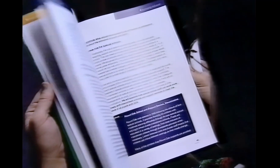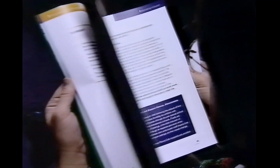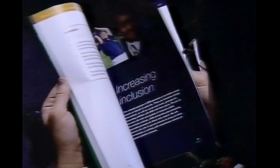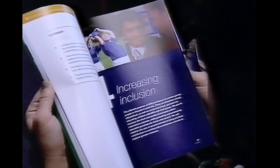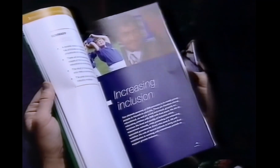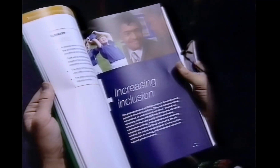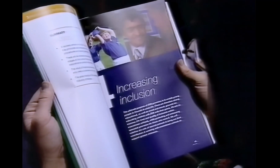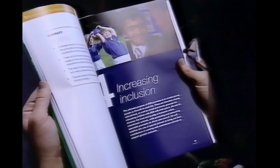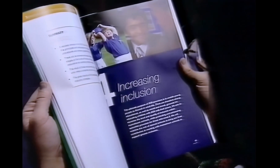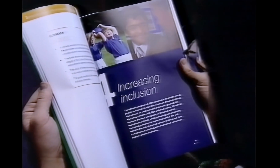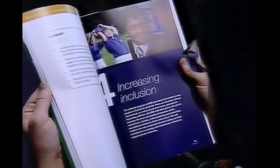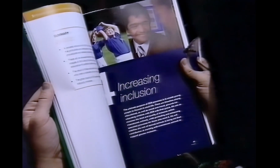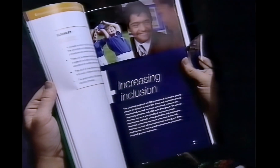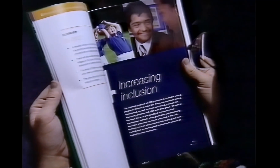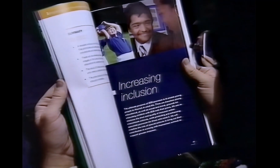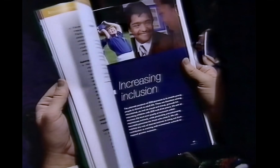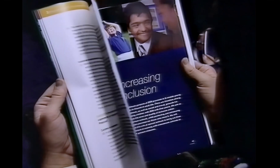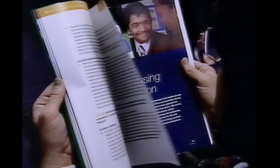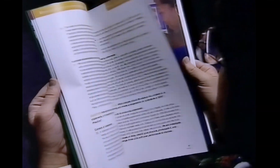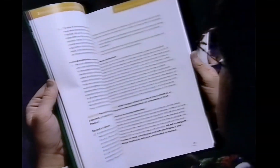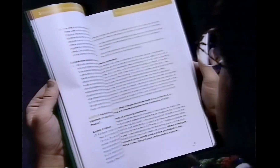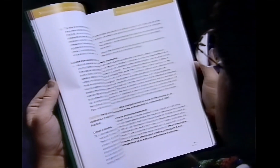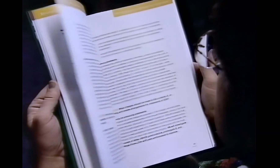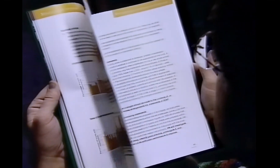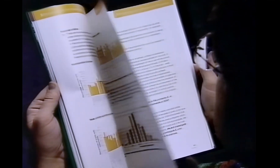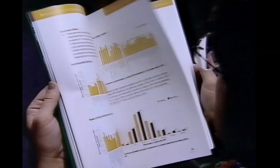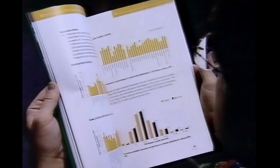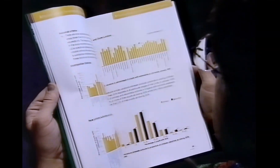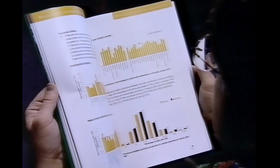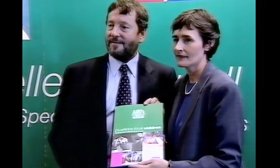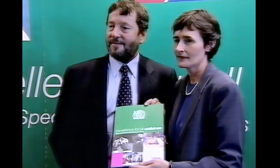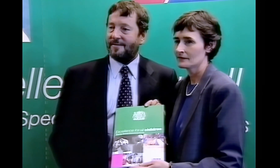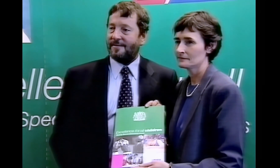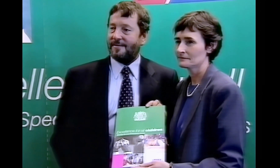Thank you.